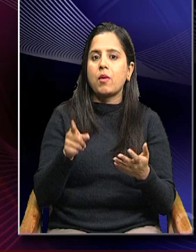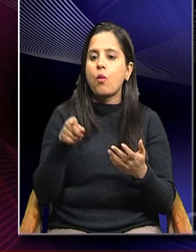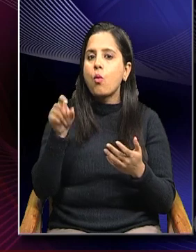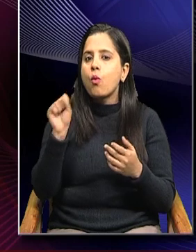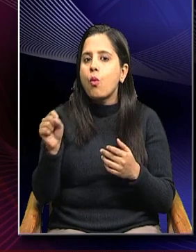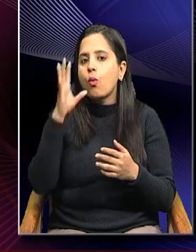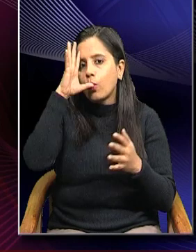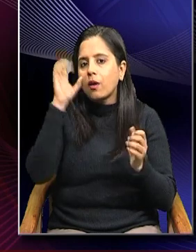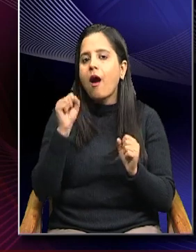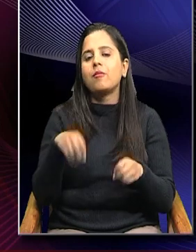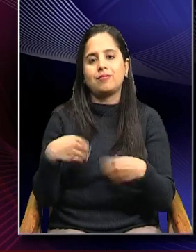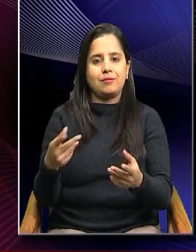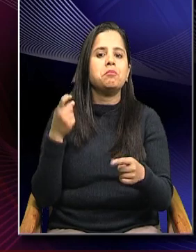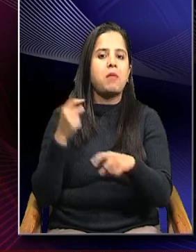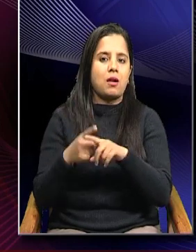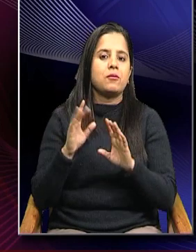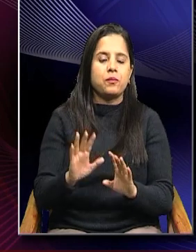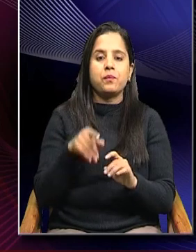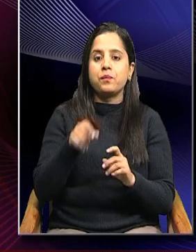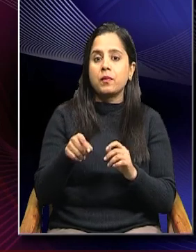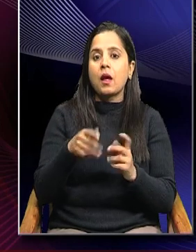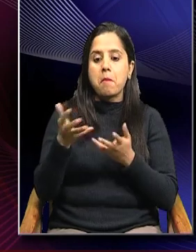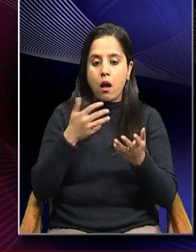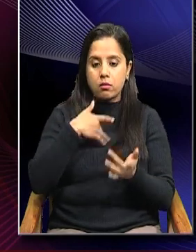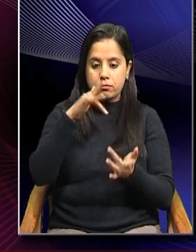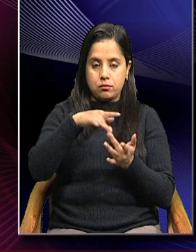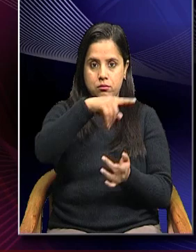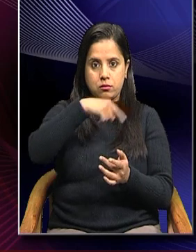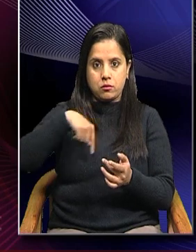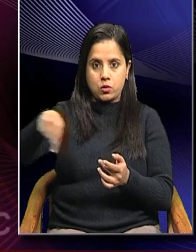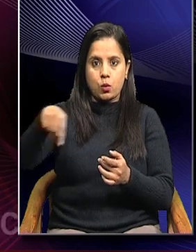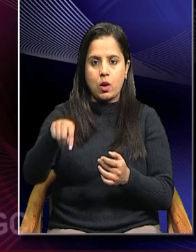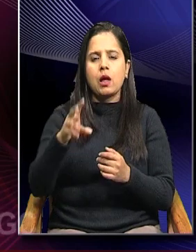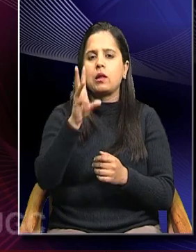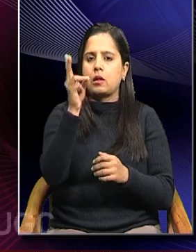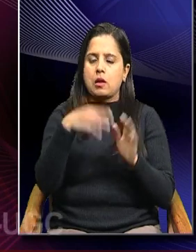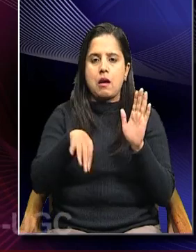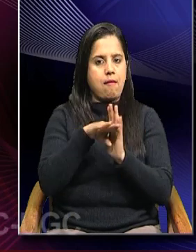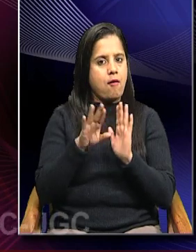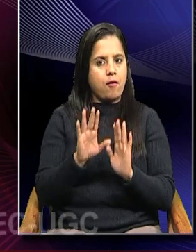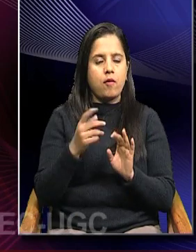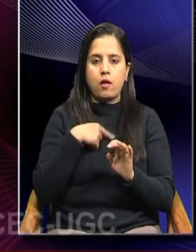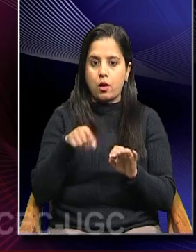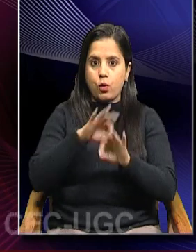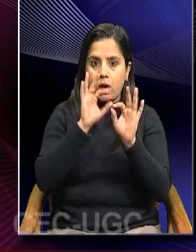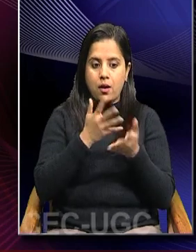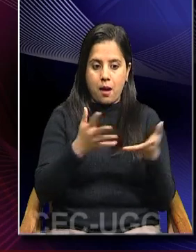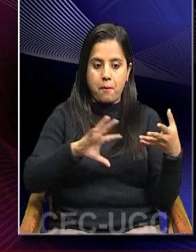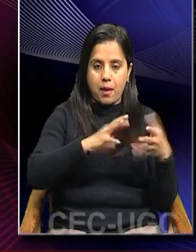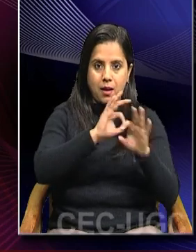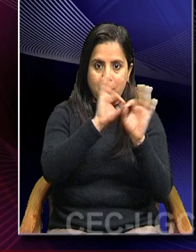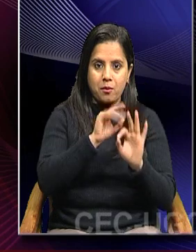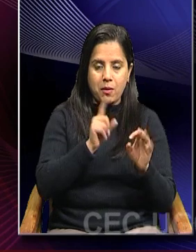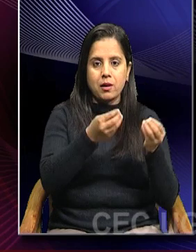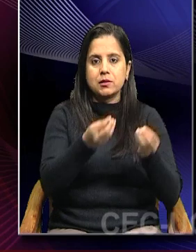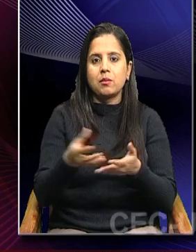own convenience. So marketing intermediaries, they come at the third level. Once we are ready with our production, we have to supply